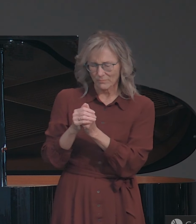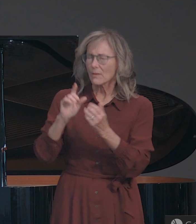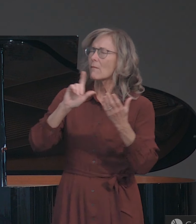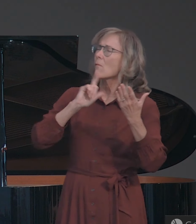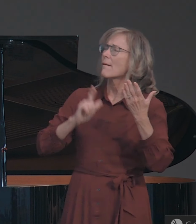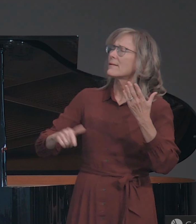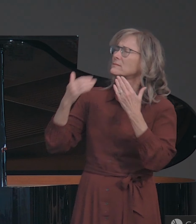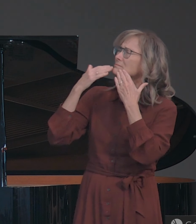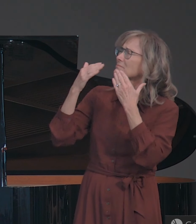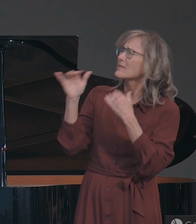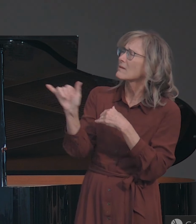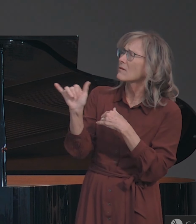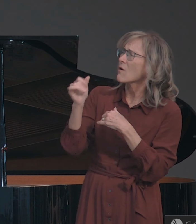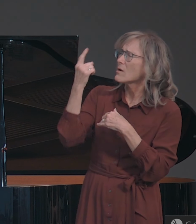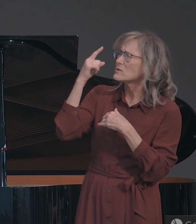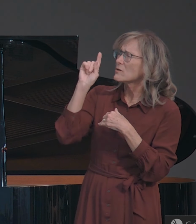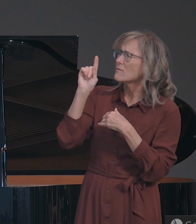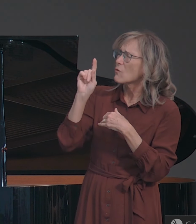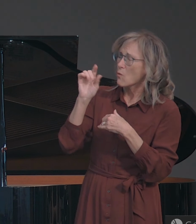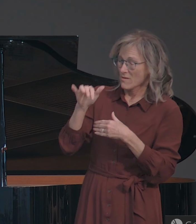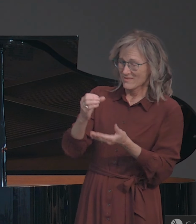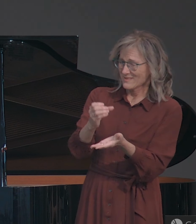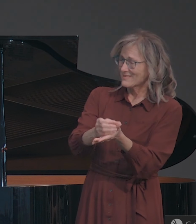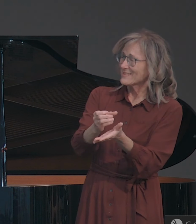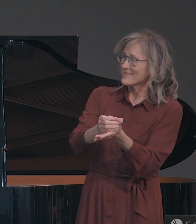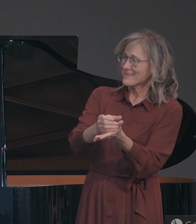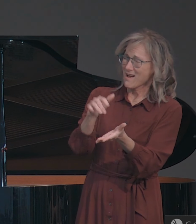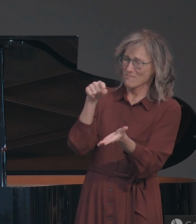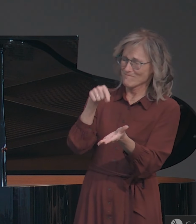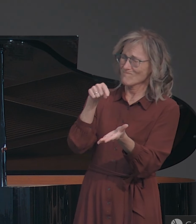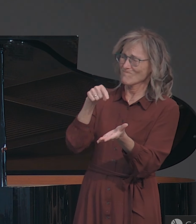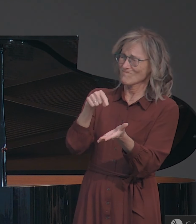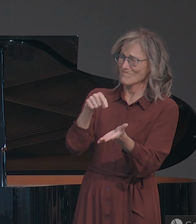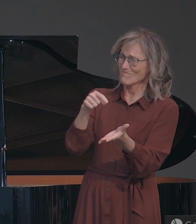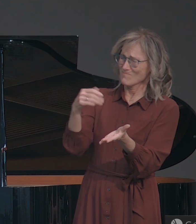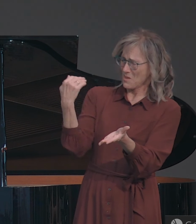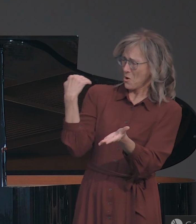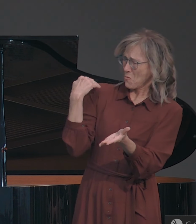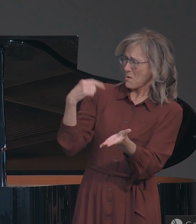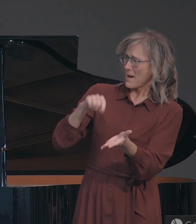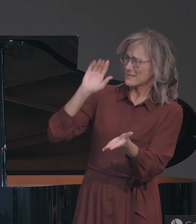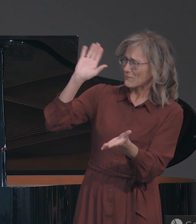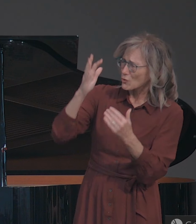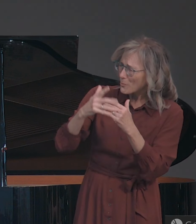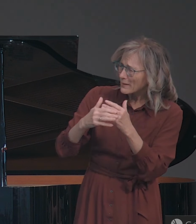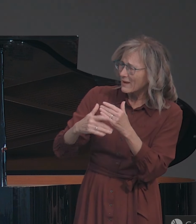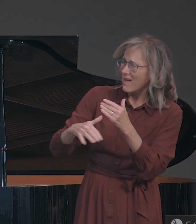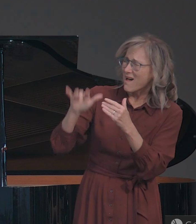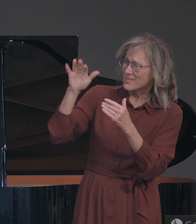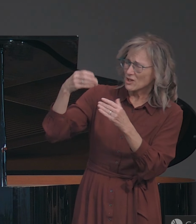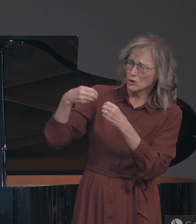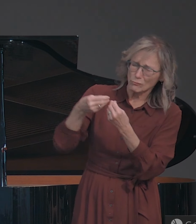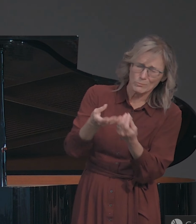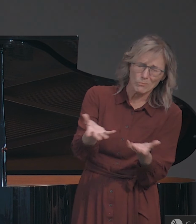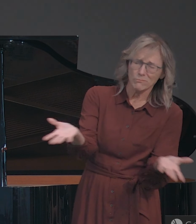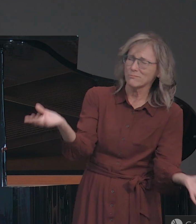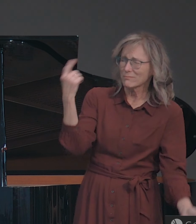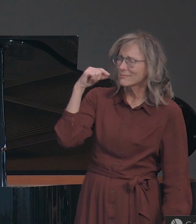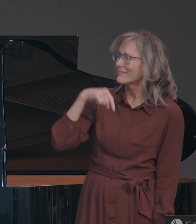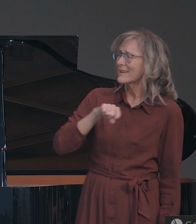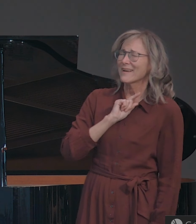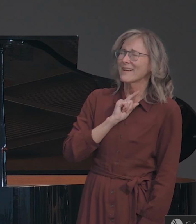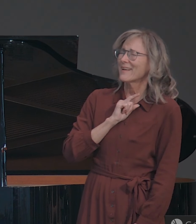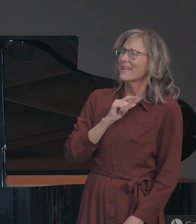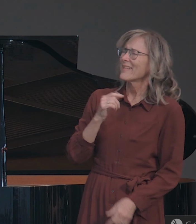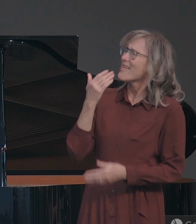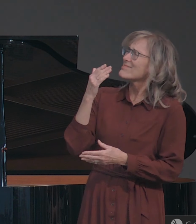Lord, we thank you also for this cup in which we are reminded of your blood that was poured out for us. Thank you that we are able to do this